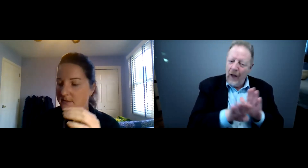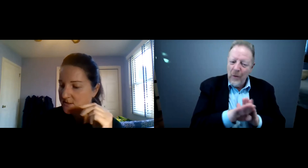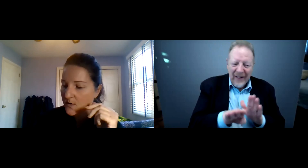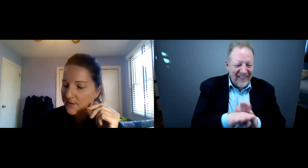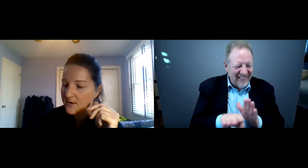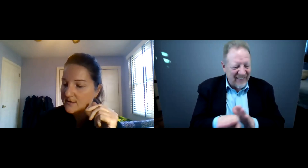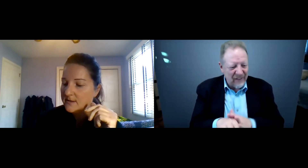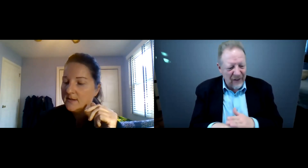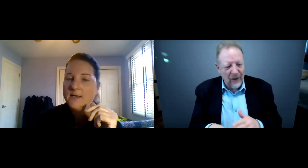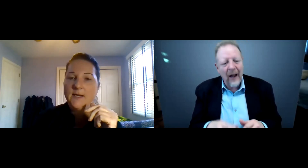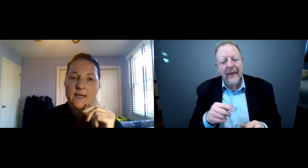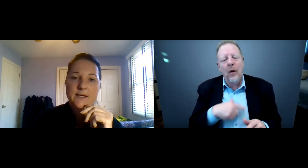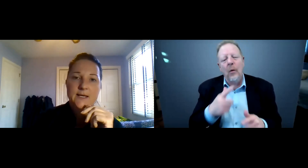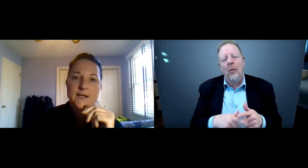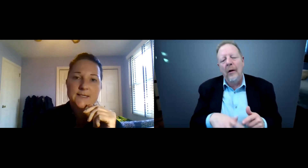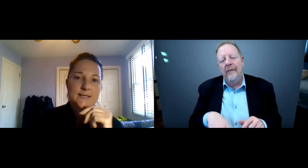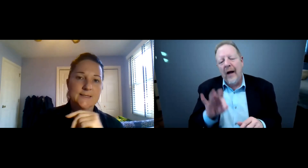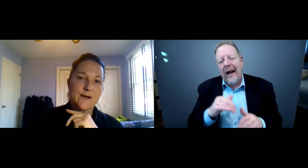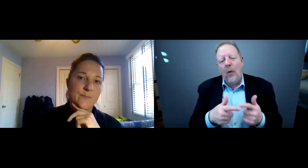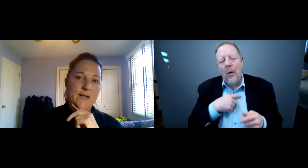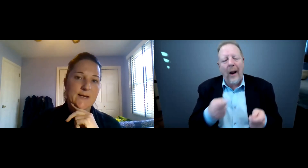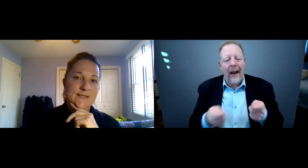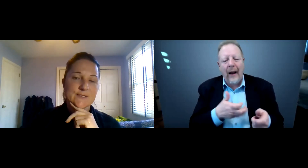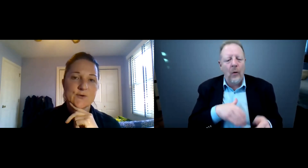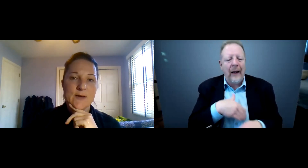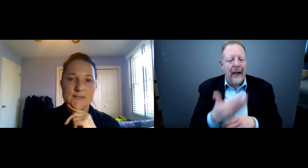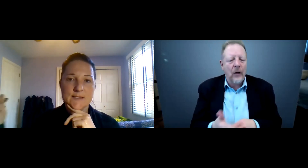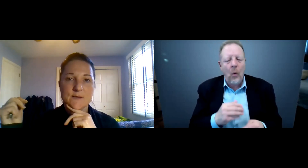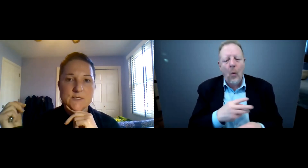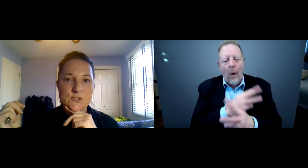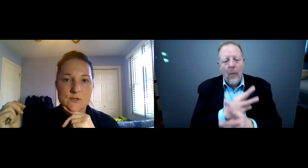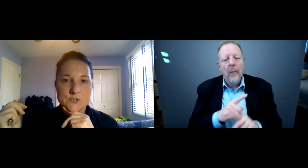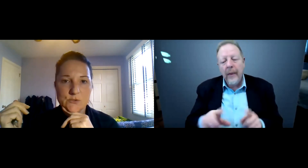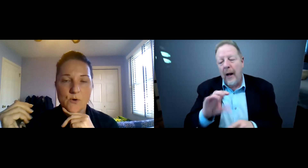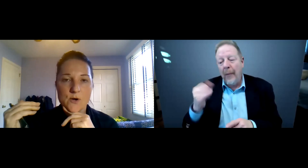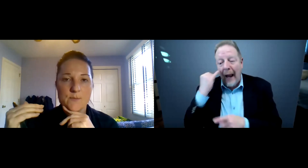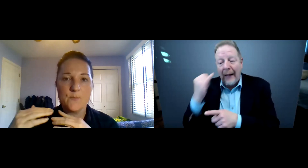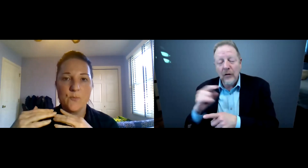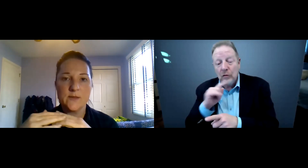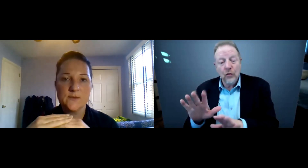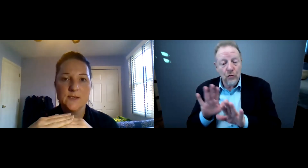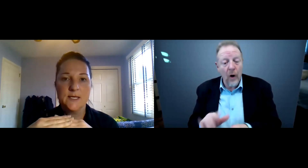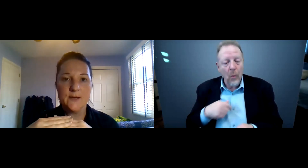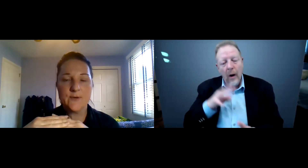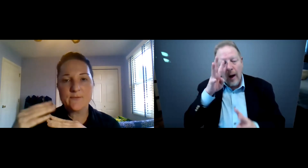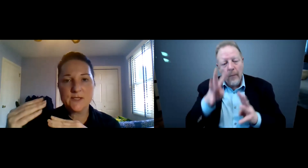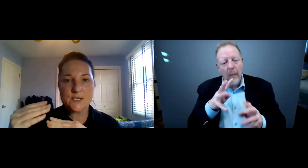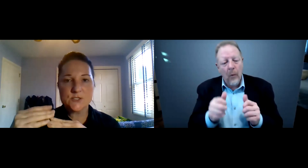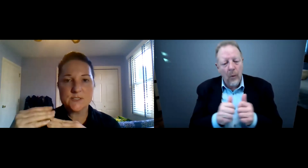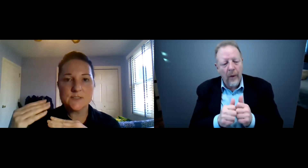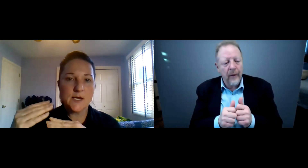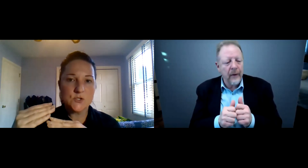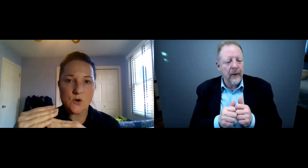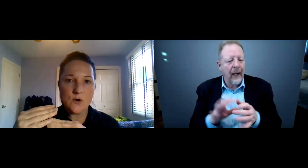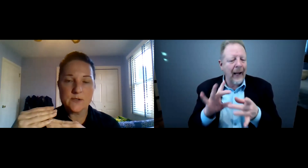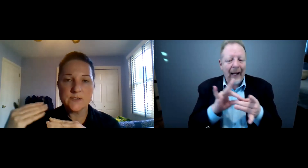on our next webinar. And again, I think the company idea is a great thing that we start to all come up with. If we have